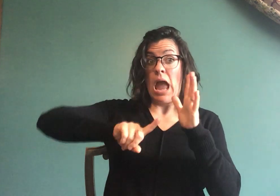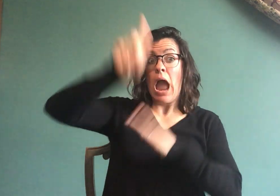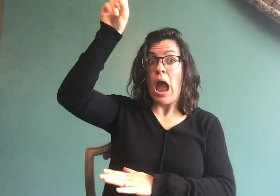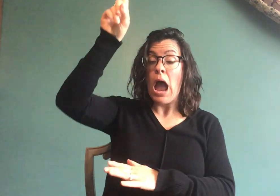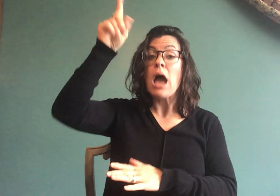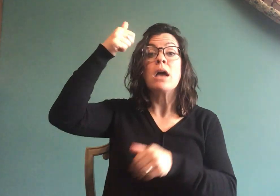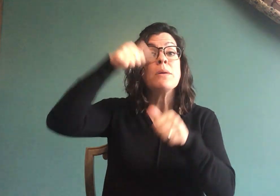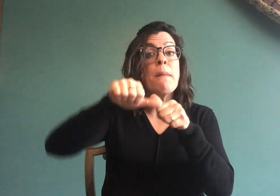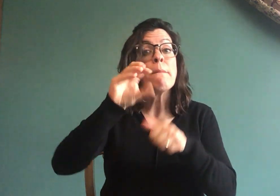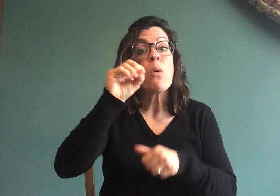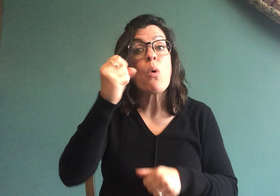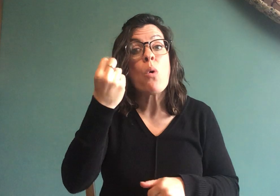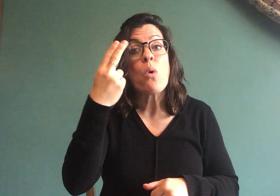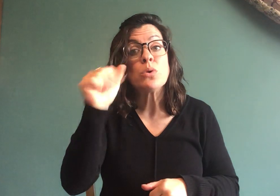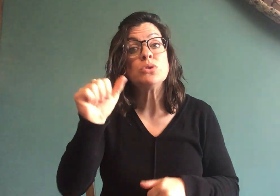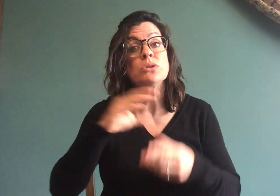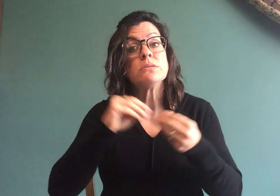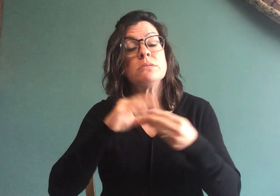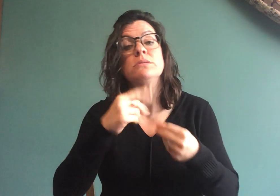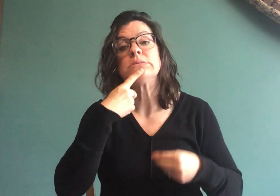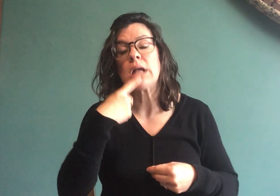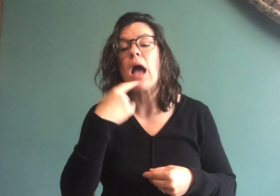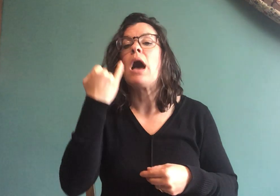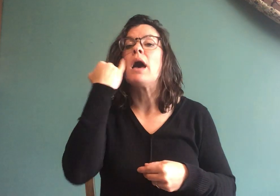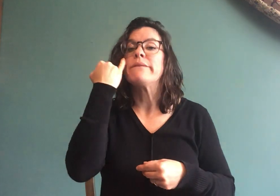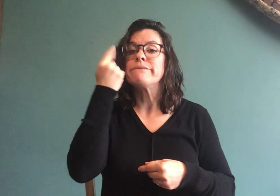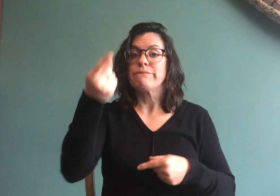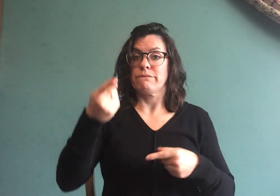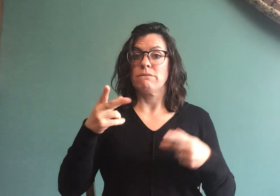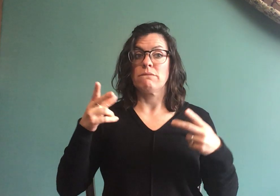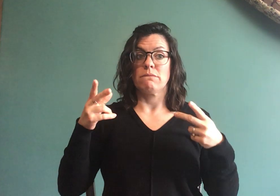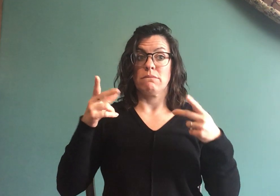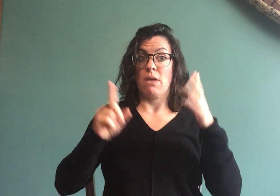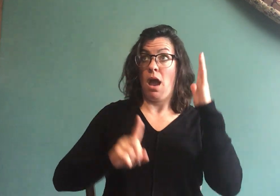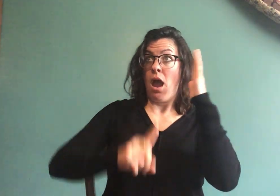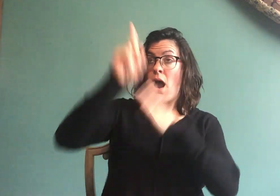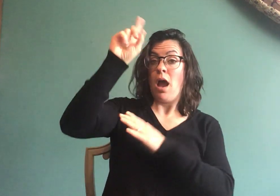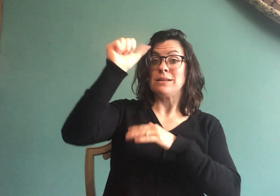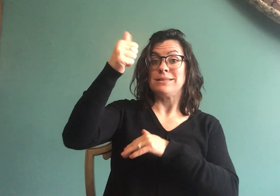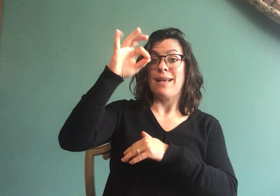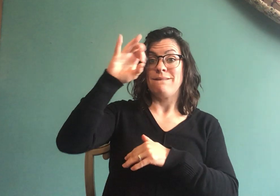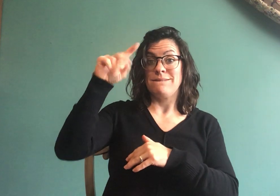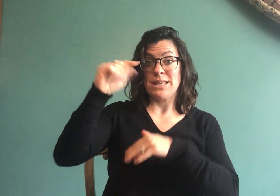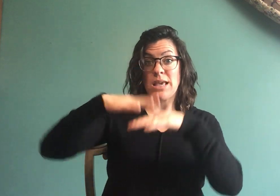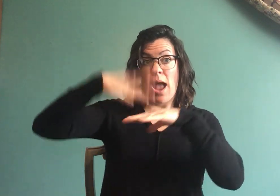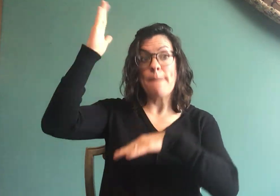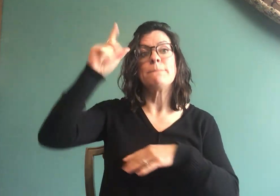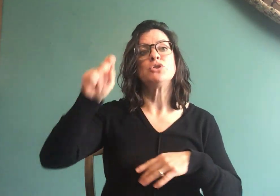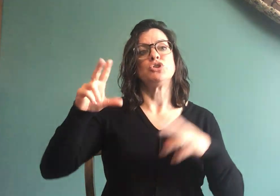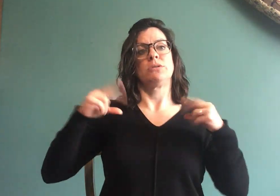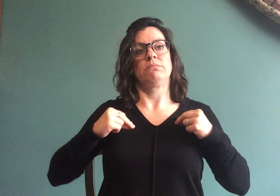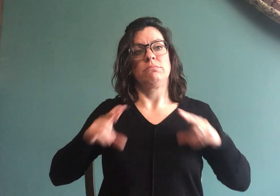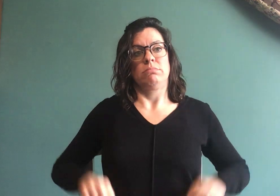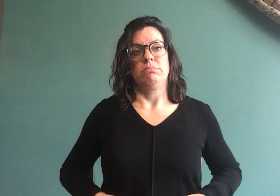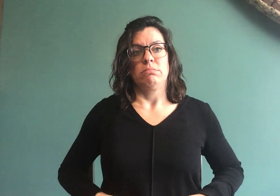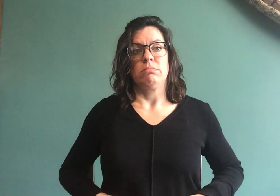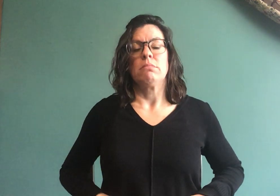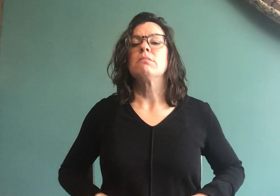fish got stuck in the conduit. So he starts pulling at it, pulling at it, pulling at it. Since it's metal, what do you think it